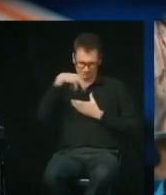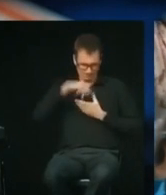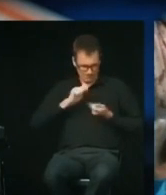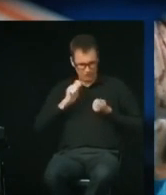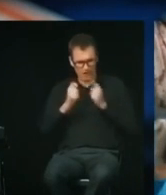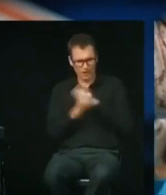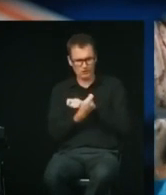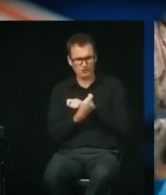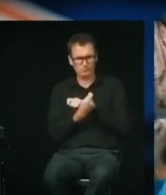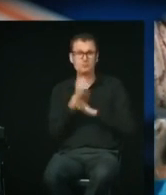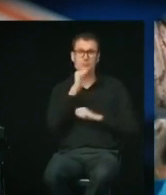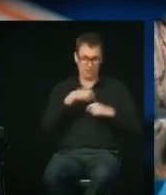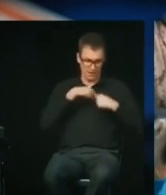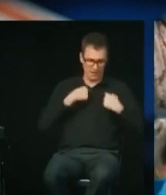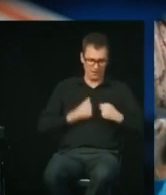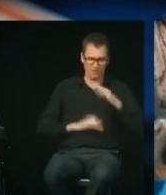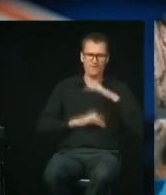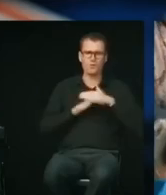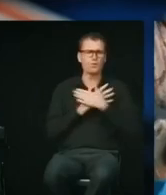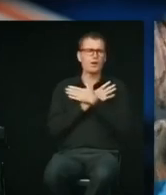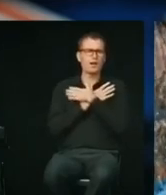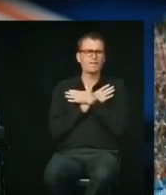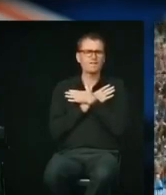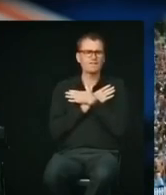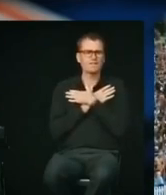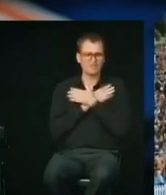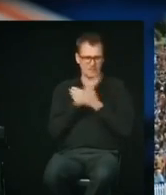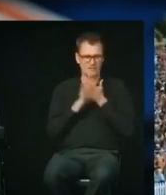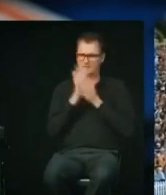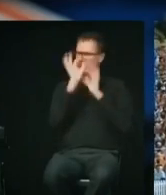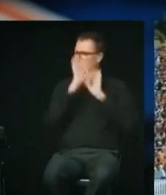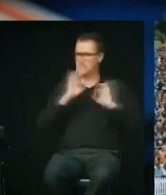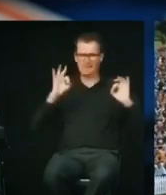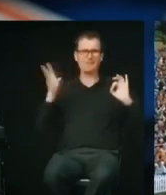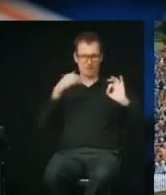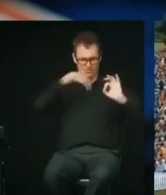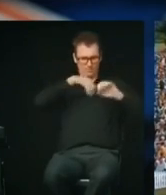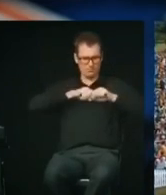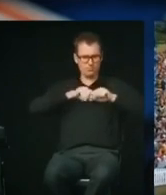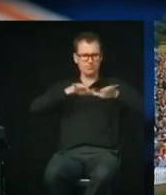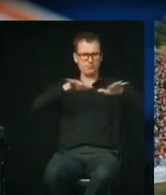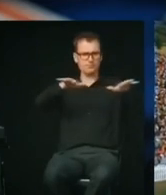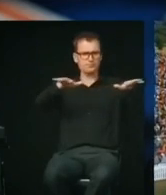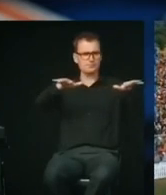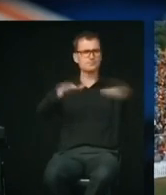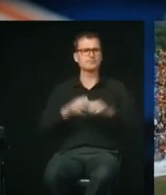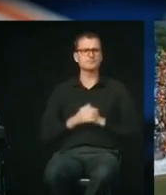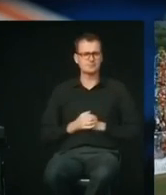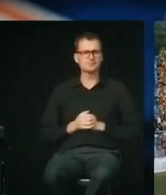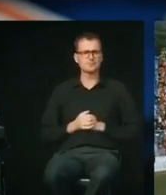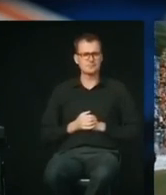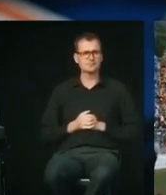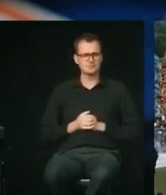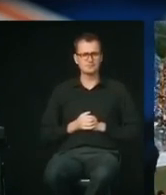If our heart is full of love, then peace will start from here. And each one